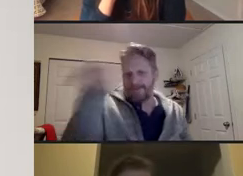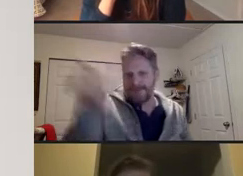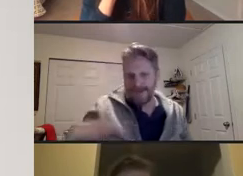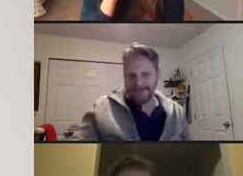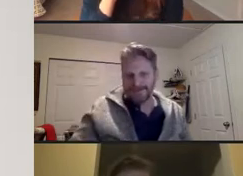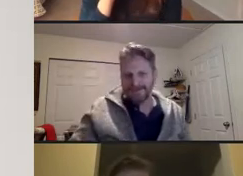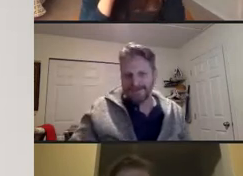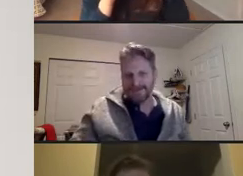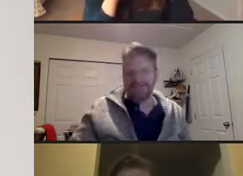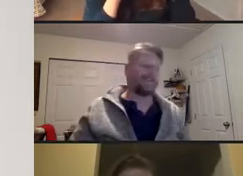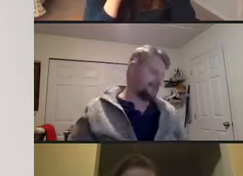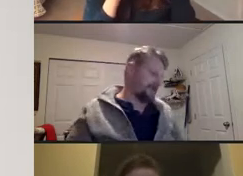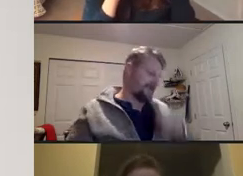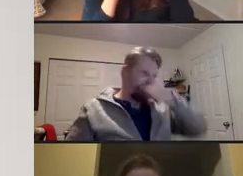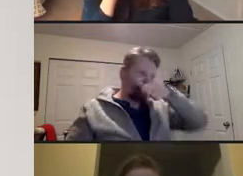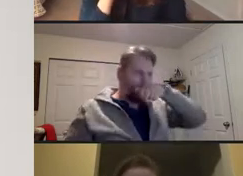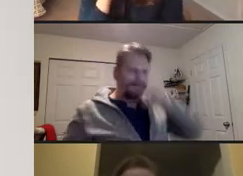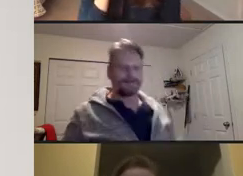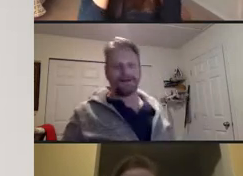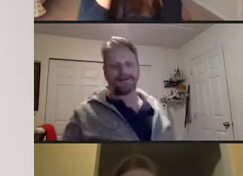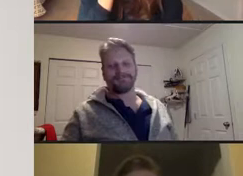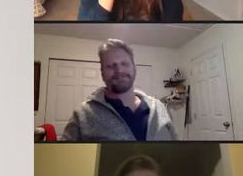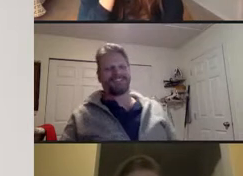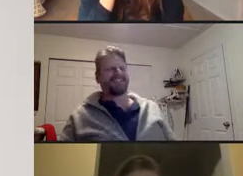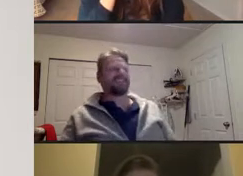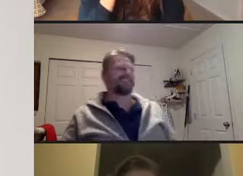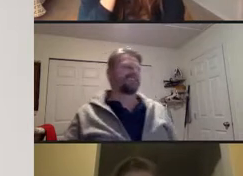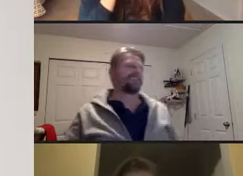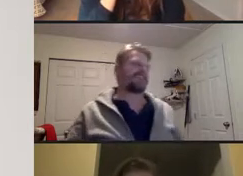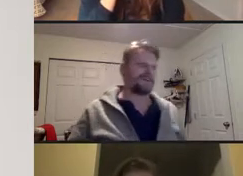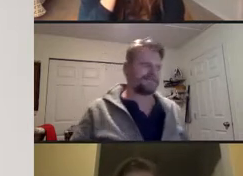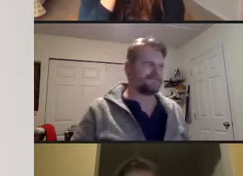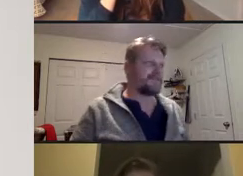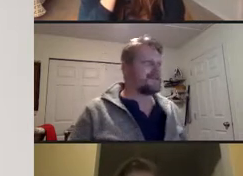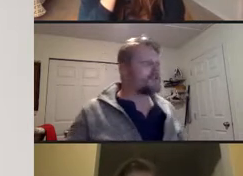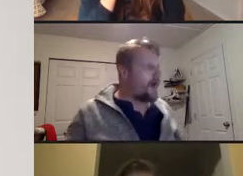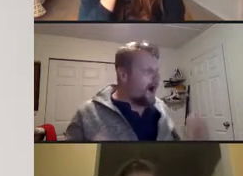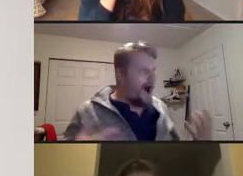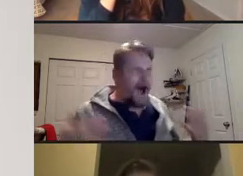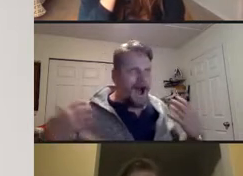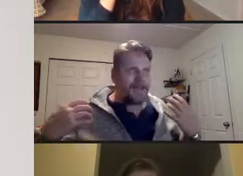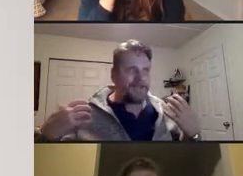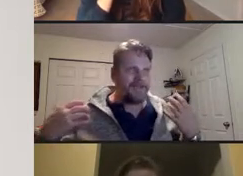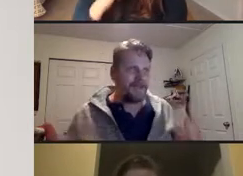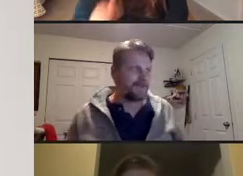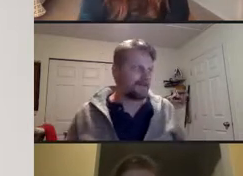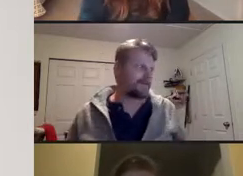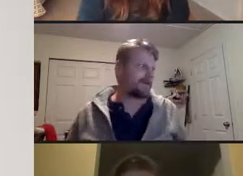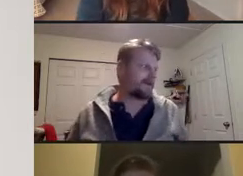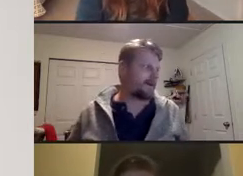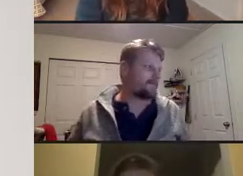on an iPad. On an iPad, yeah. Okay, there we go. Got it. Took me a while. Awesome. So I